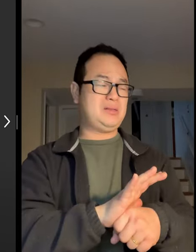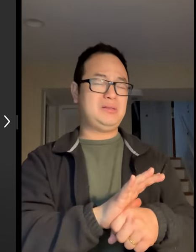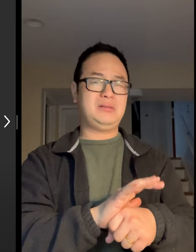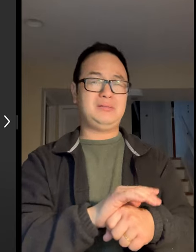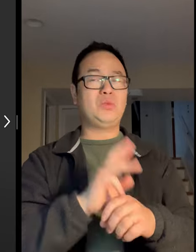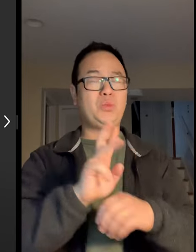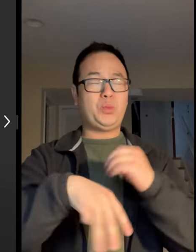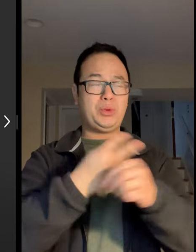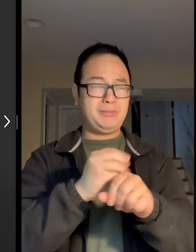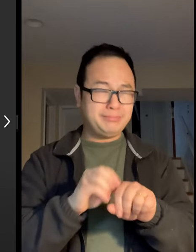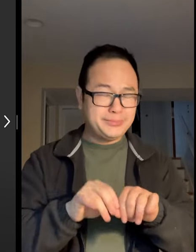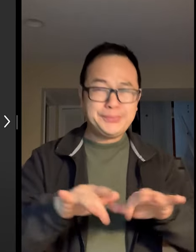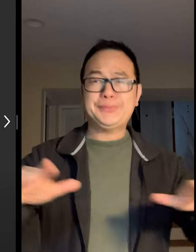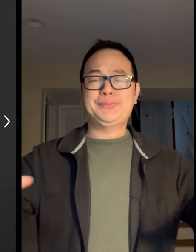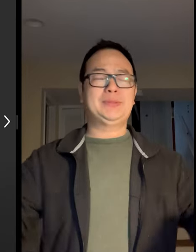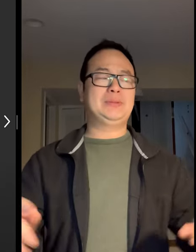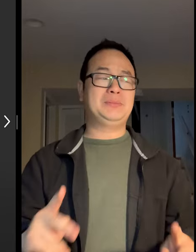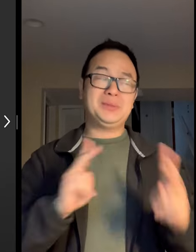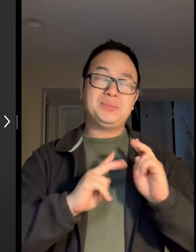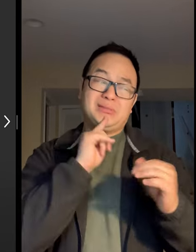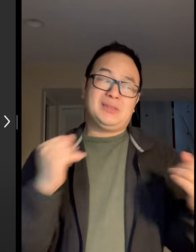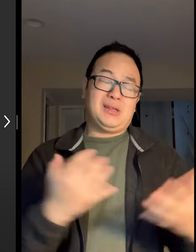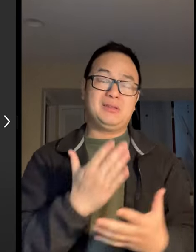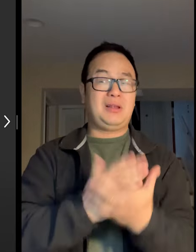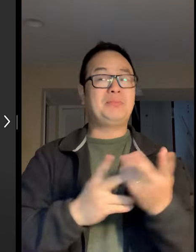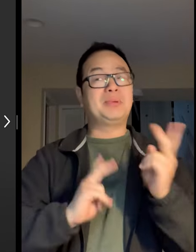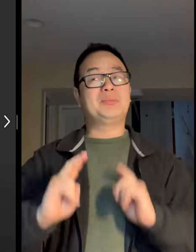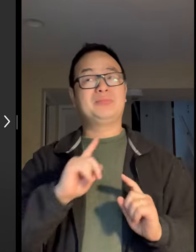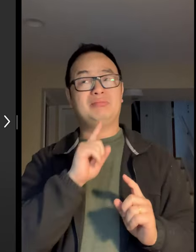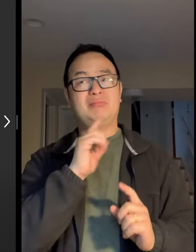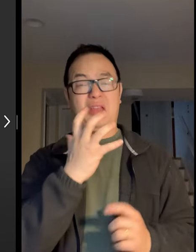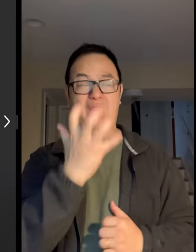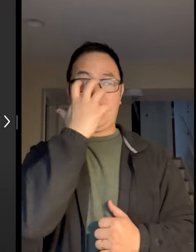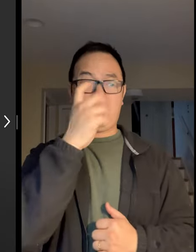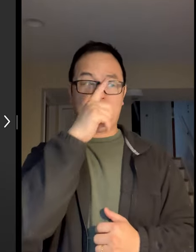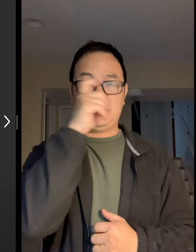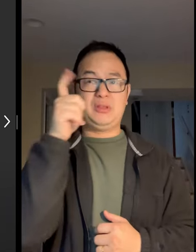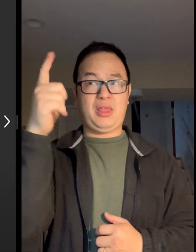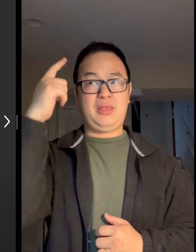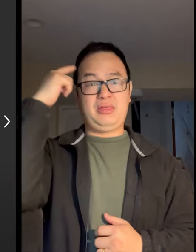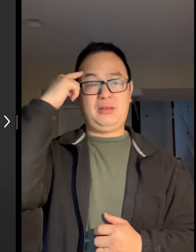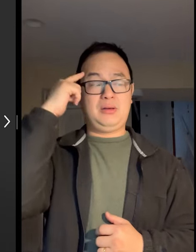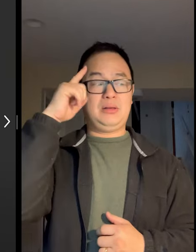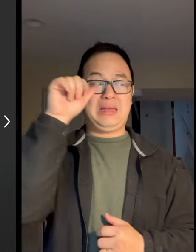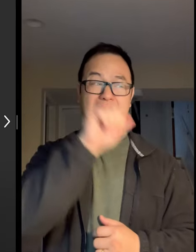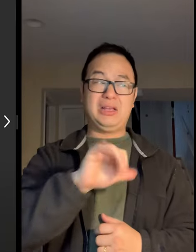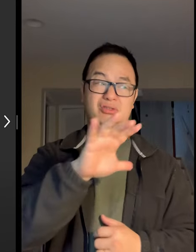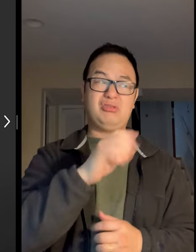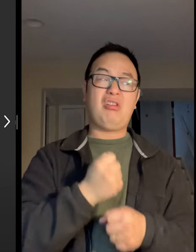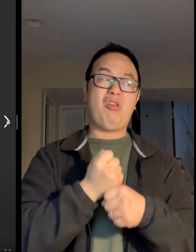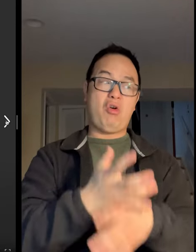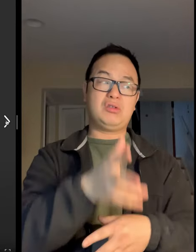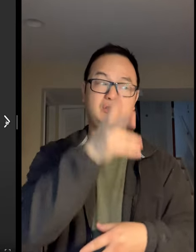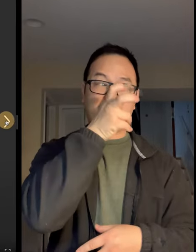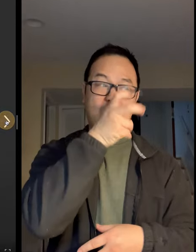scared. Some people are even angry because they believe that Asians have caused the virus and are spreading it.